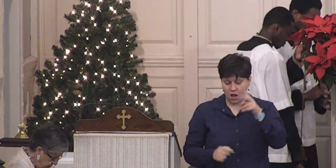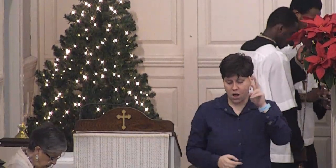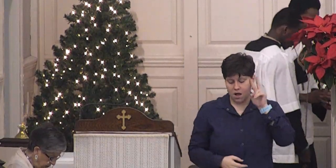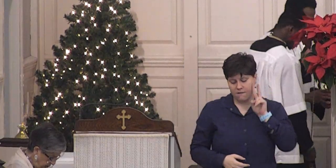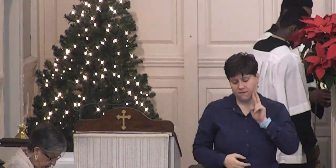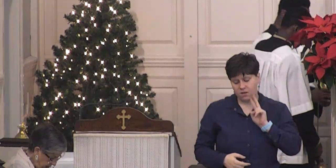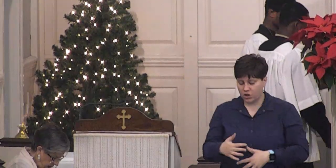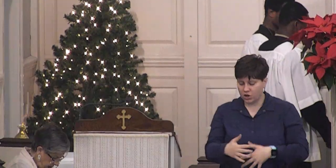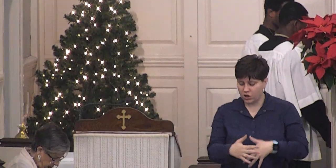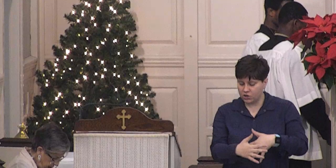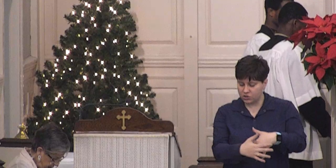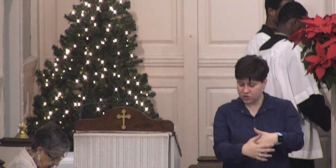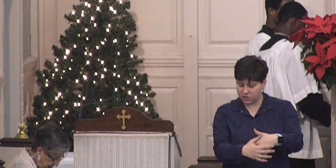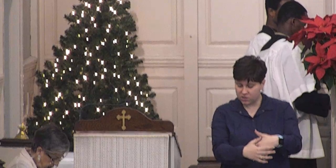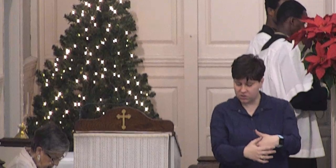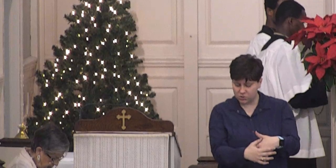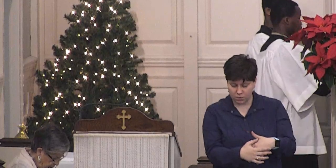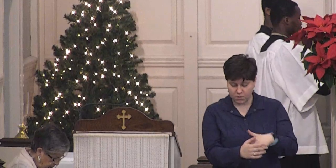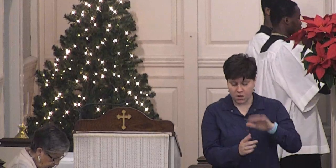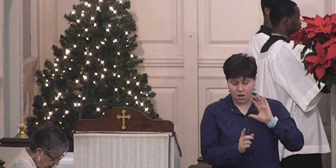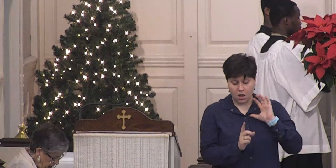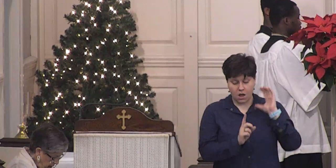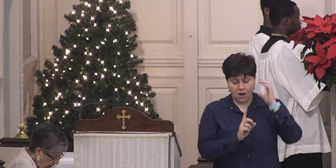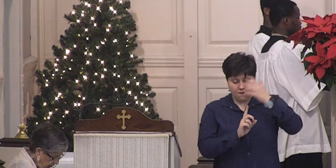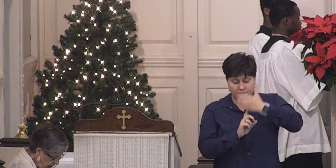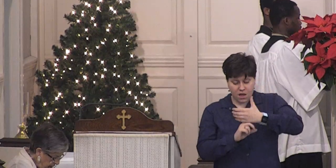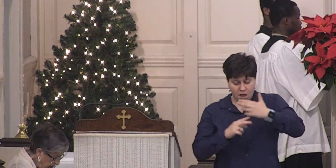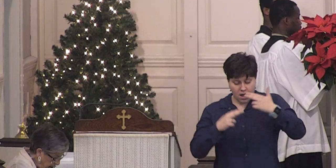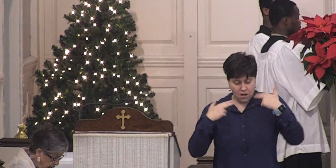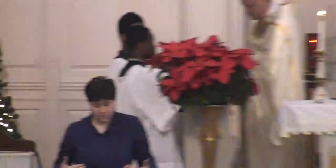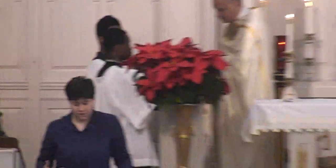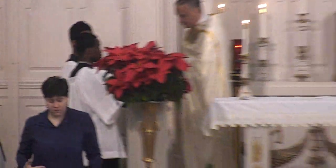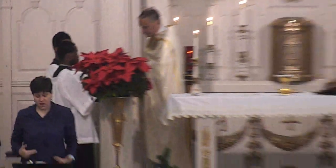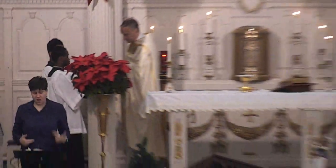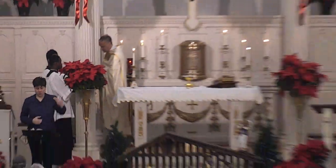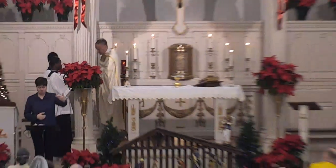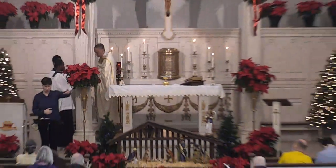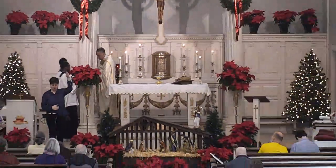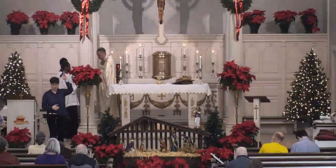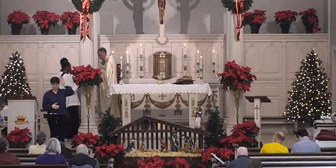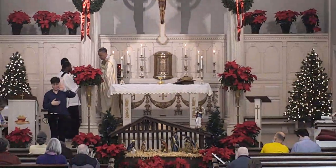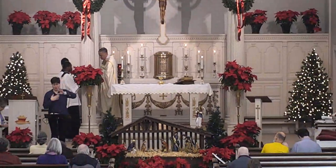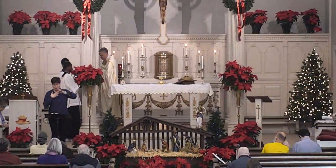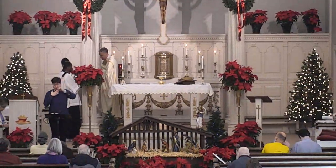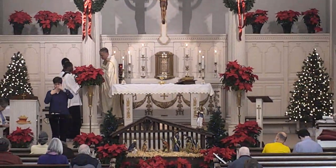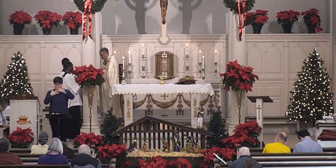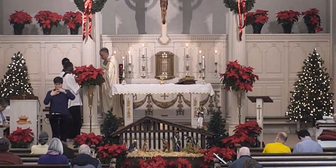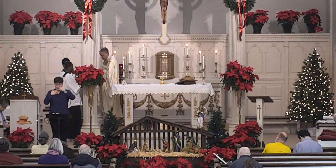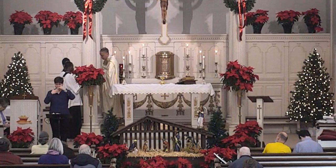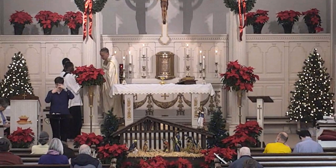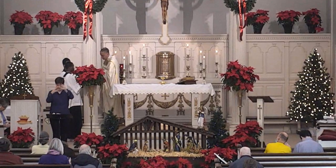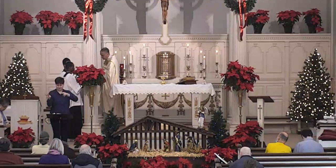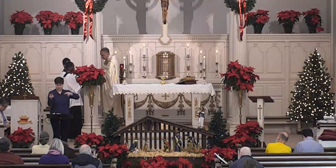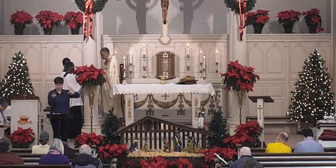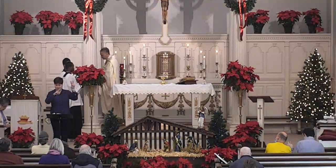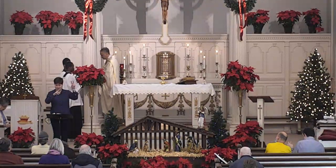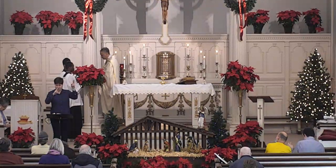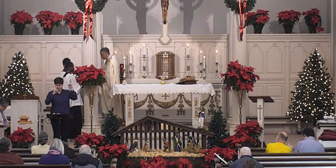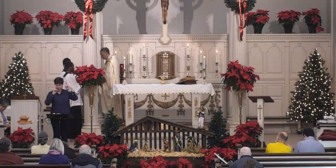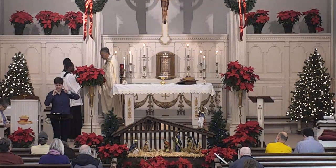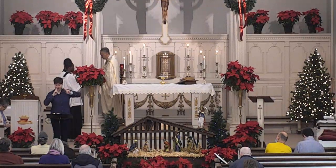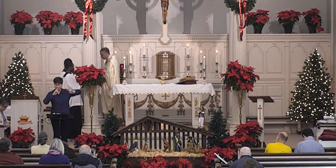the Virgin's womb. Veiled in flesh the Godhead see, hail